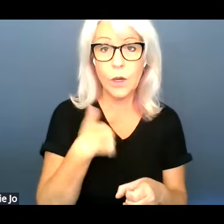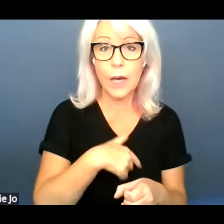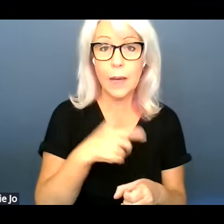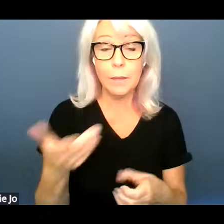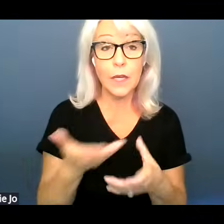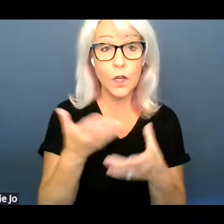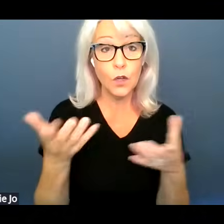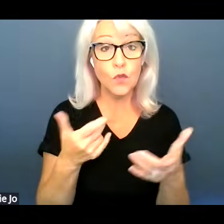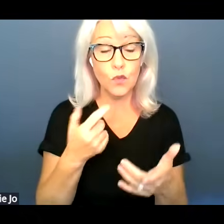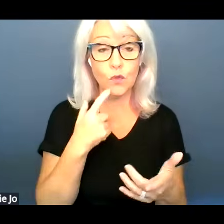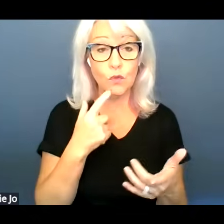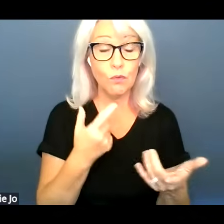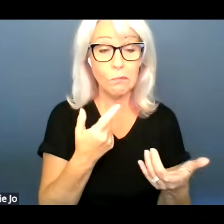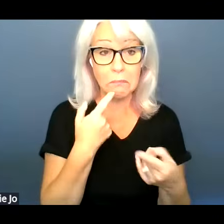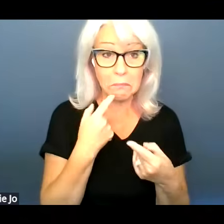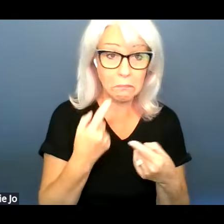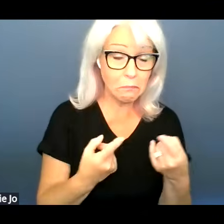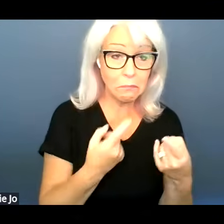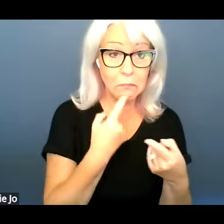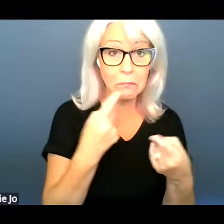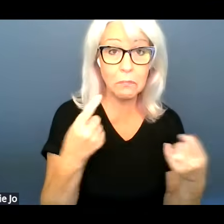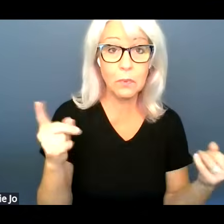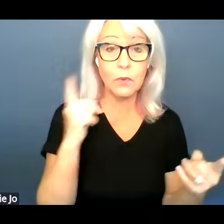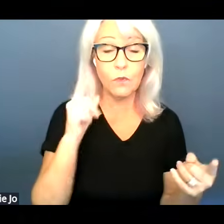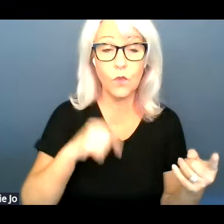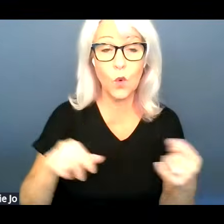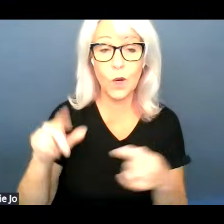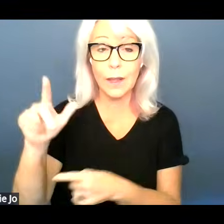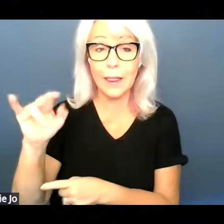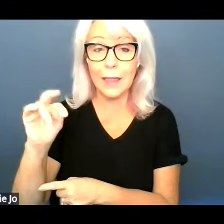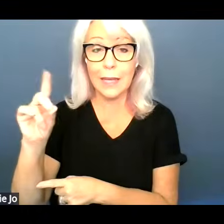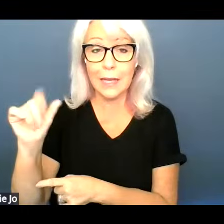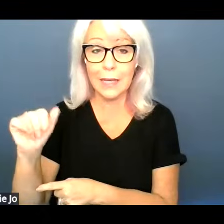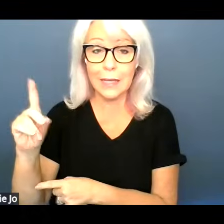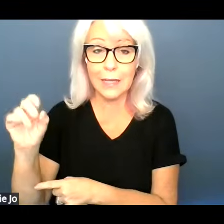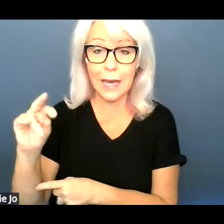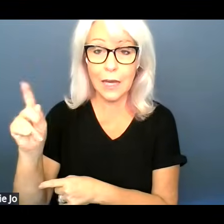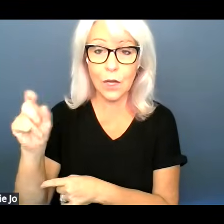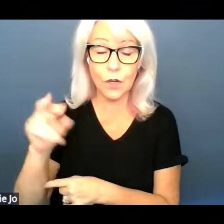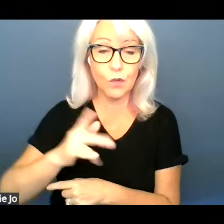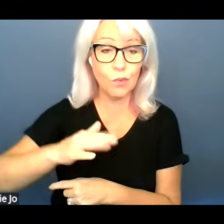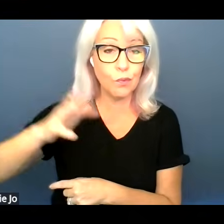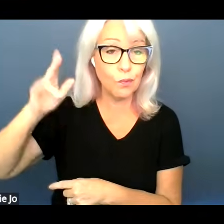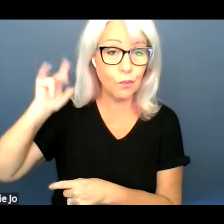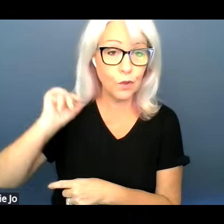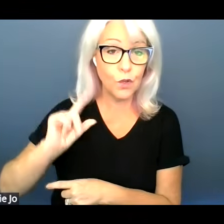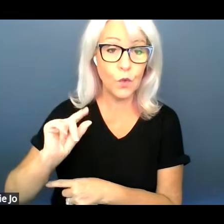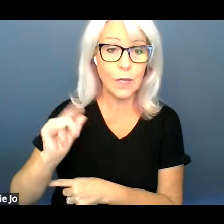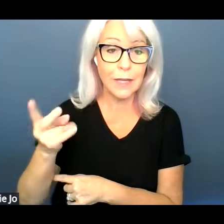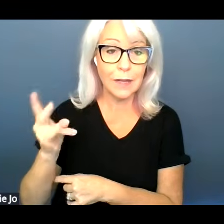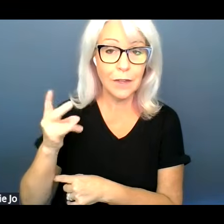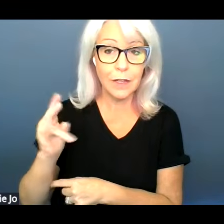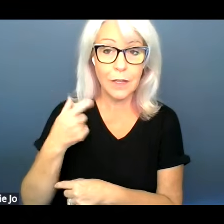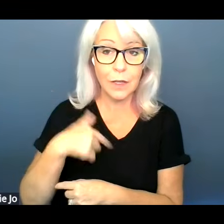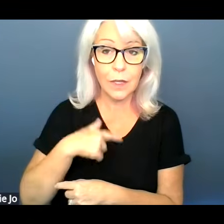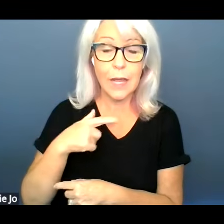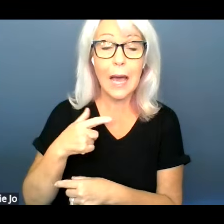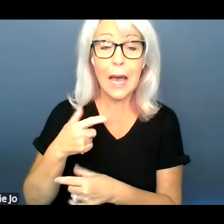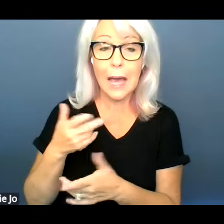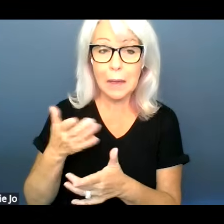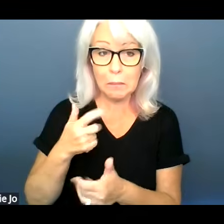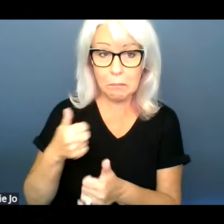on behalf of Linda Donkers. There's a long history dating back to 2017 when I ran as a Democrat for the 109th